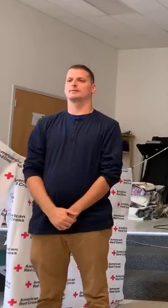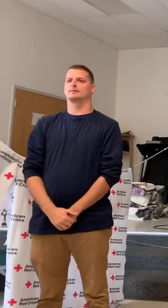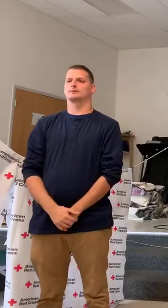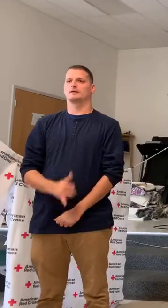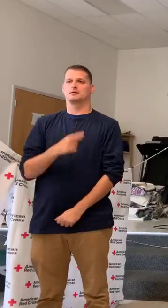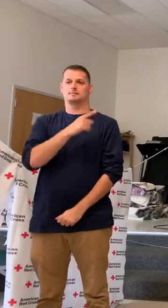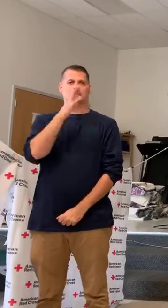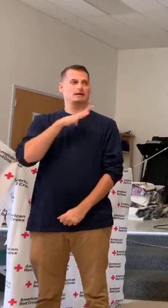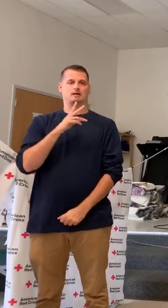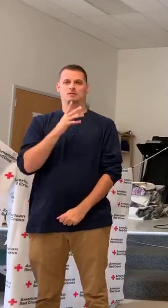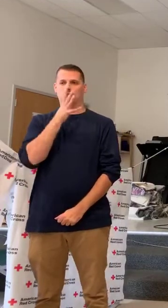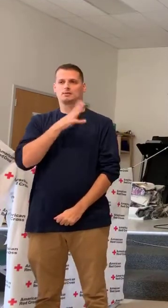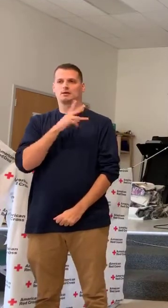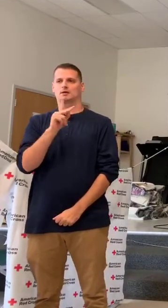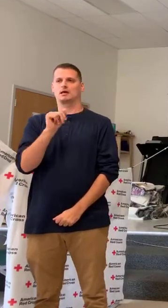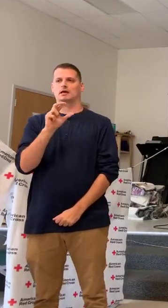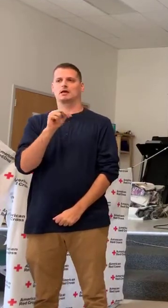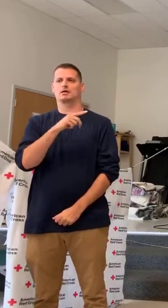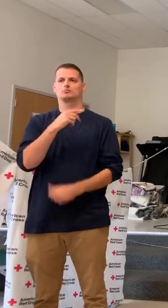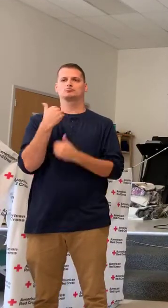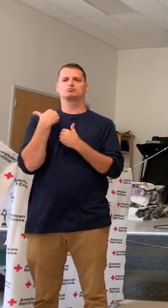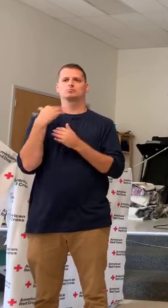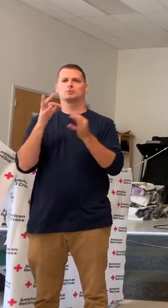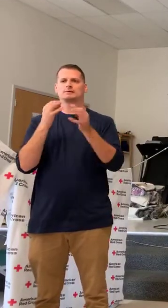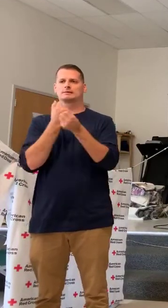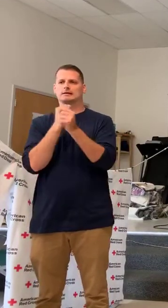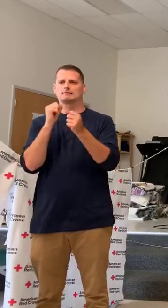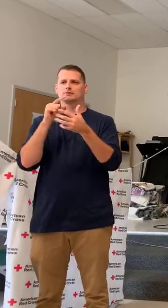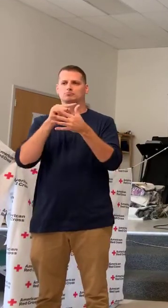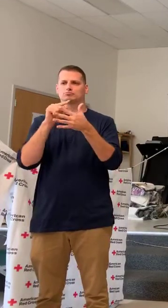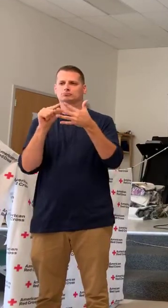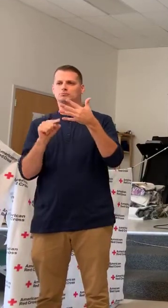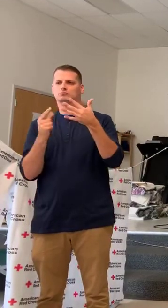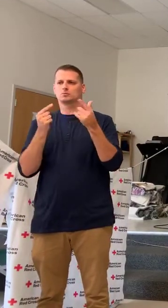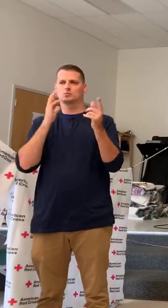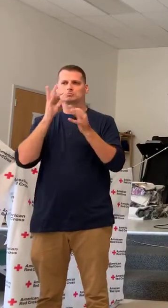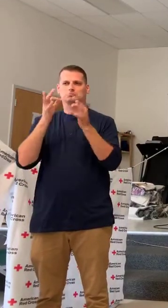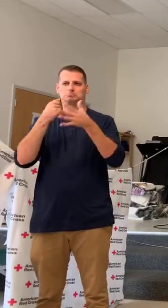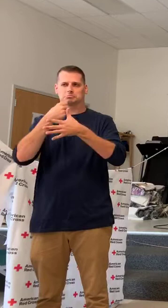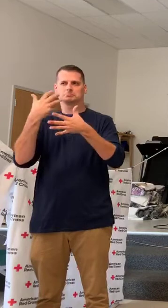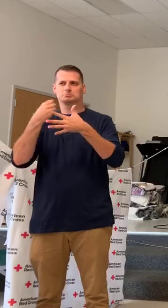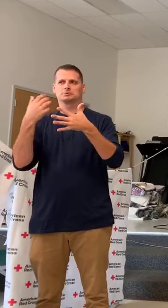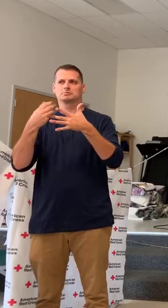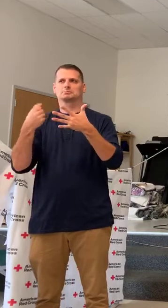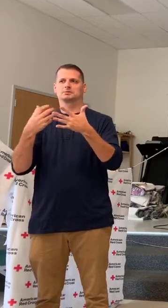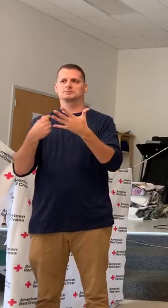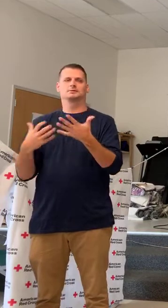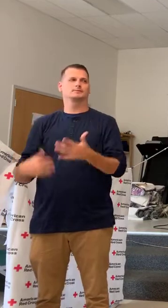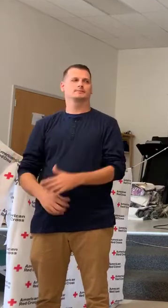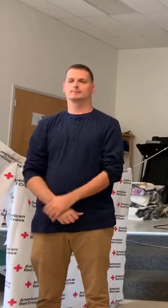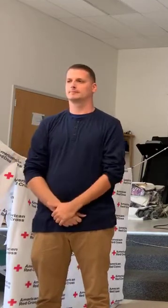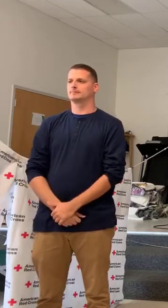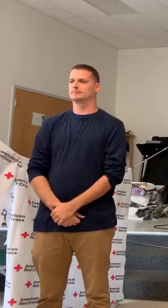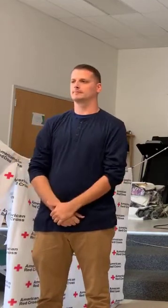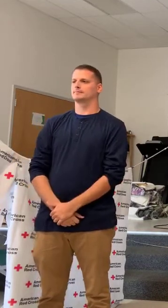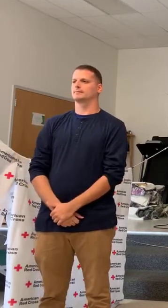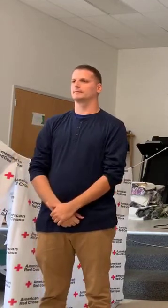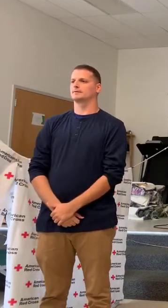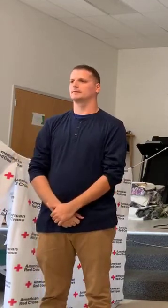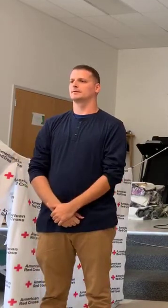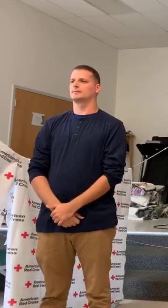else. So Karen, speak to what they're working on today. So the main line from about Caswell's north was